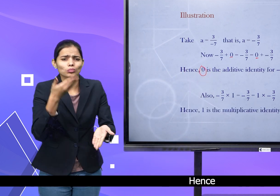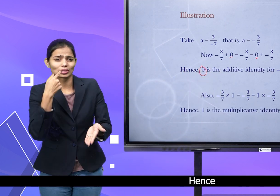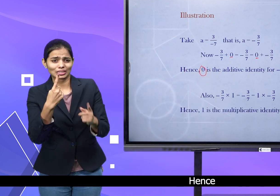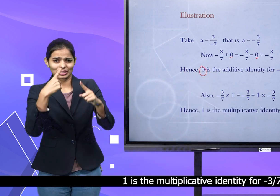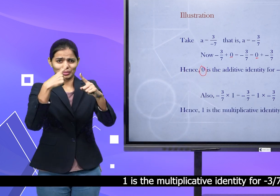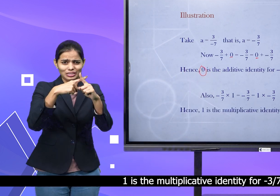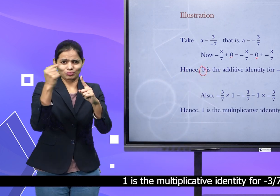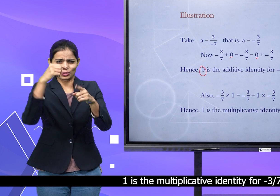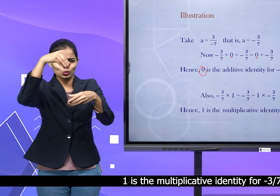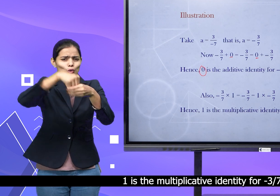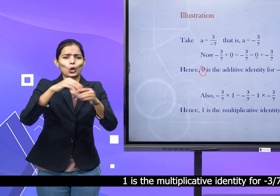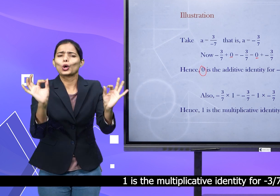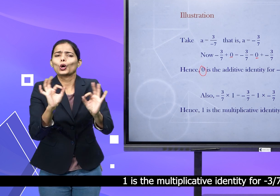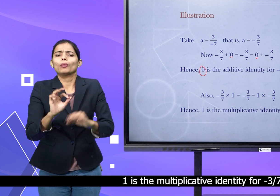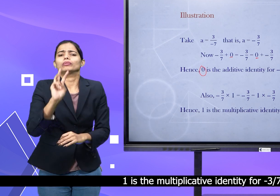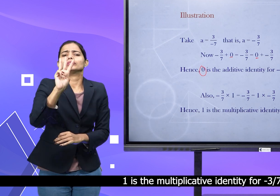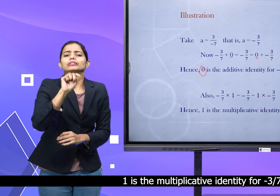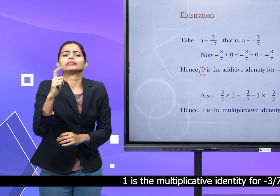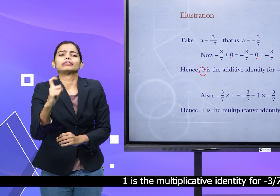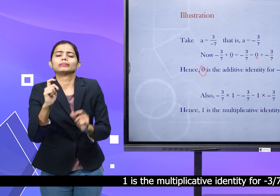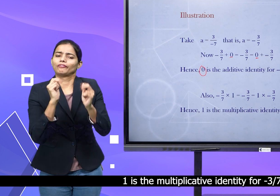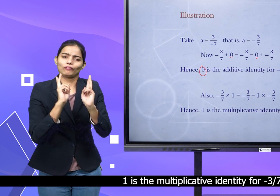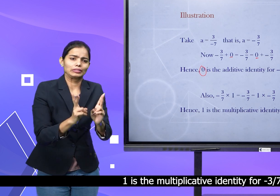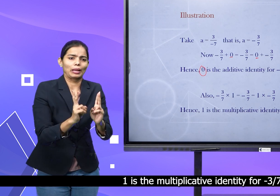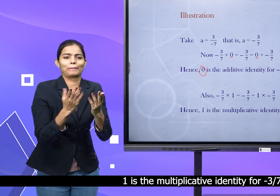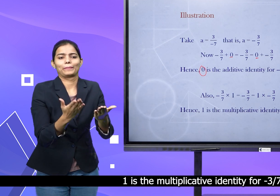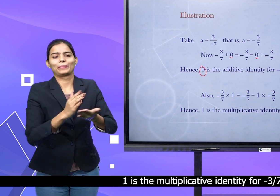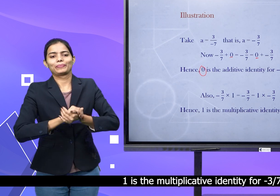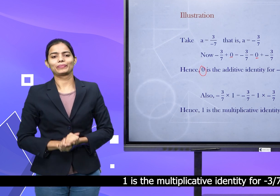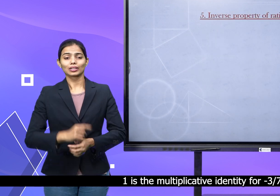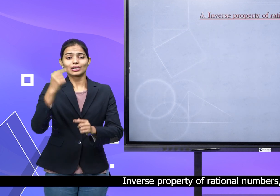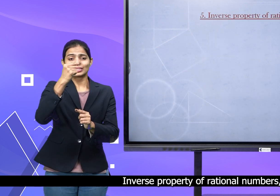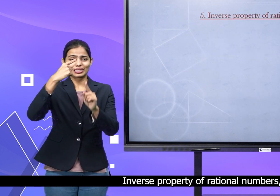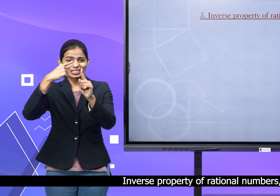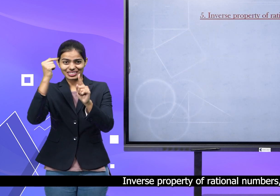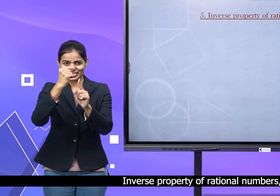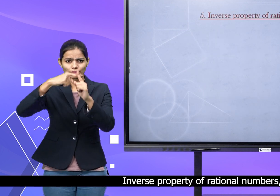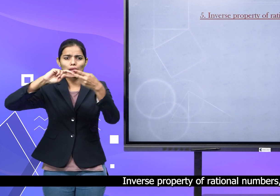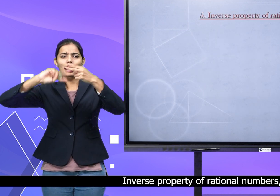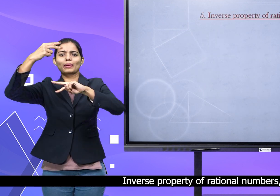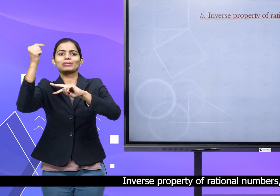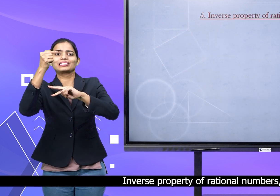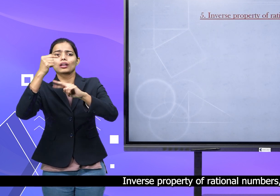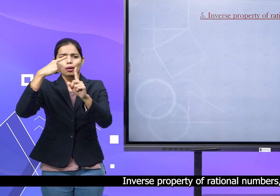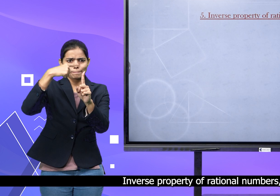Hence, 1 is the multiplicative identity for minus 3 by 7. Inverse property of rational